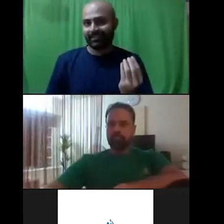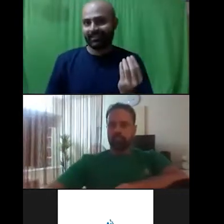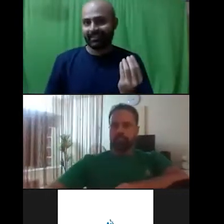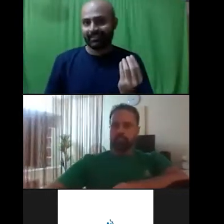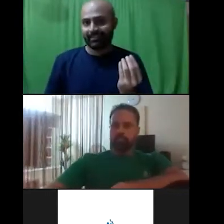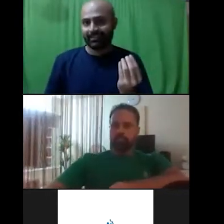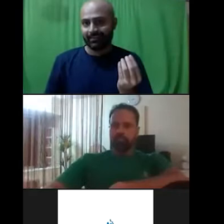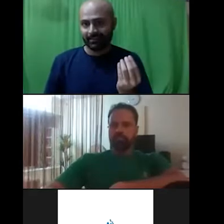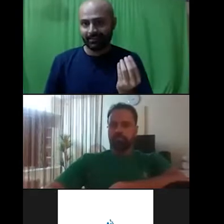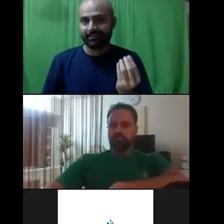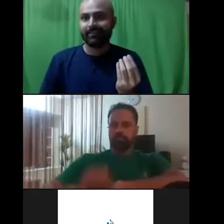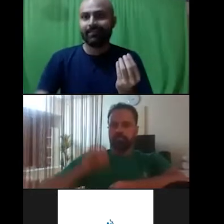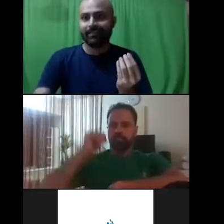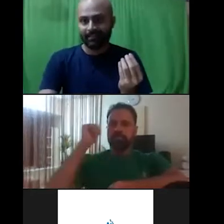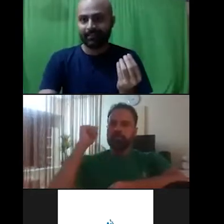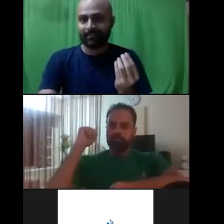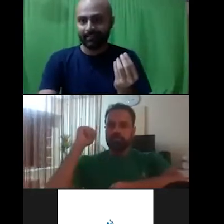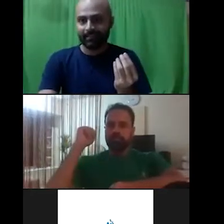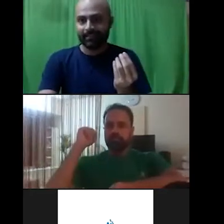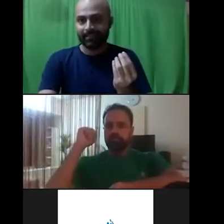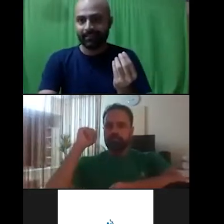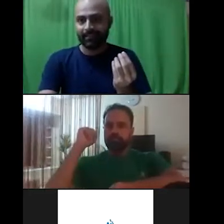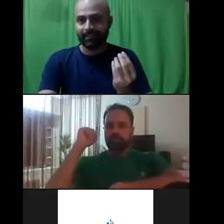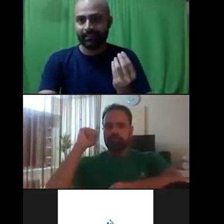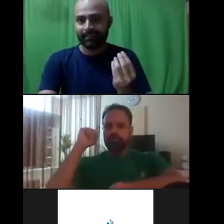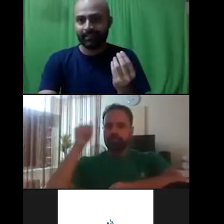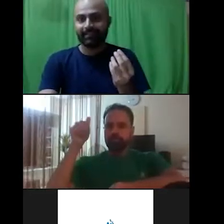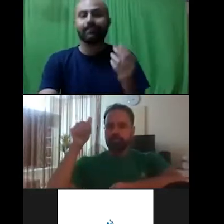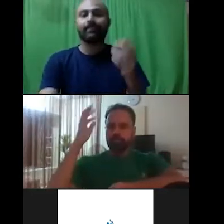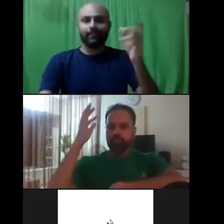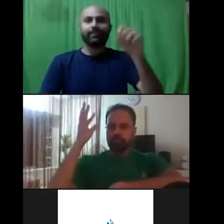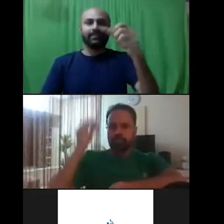Good night. Yes.